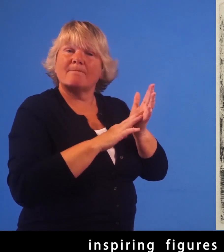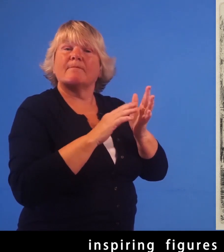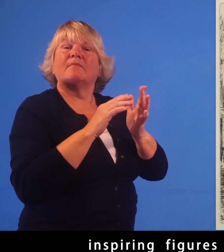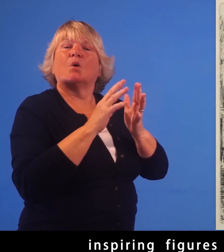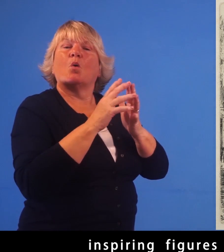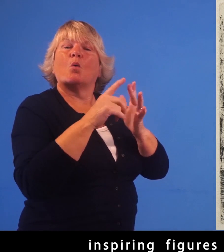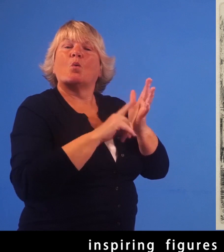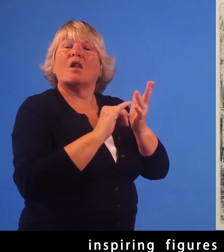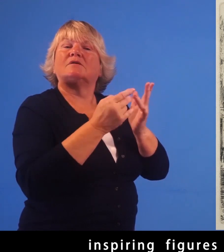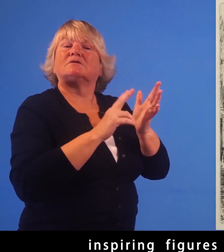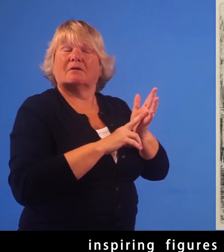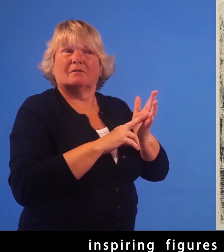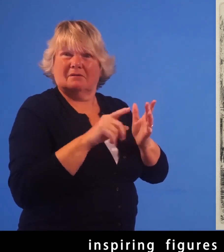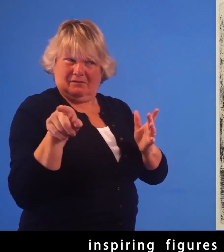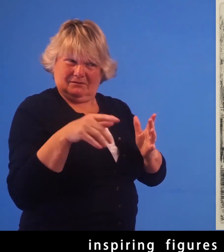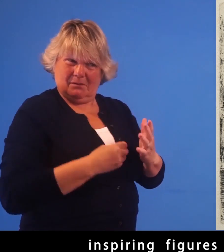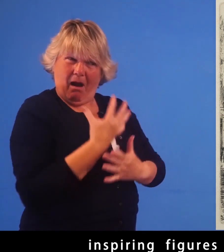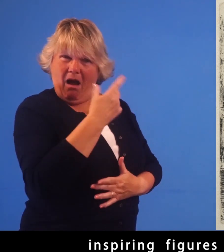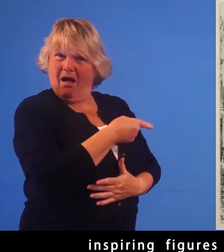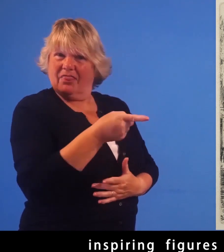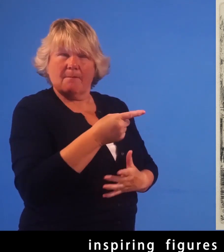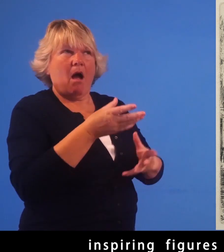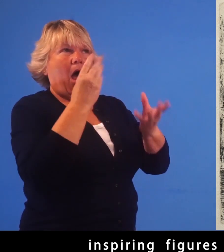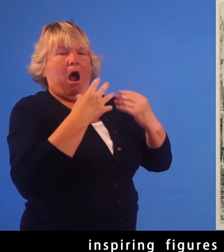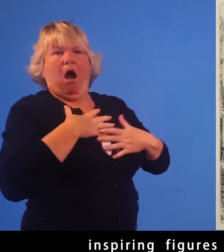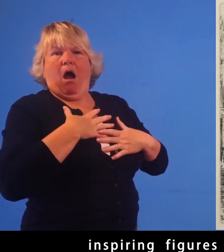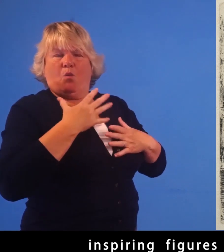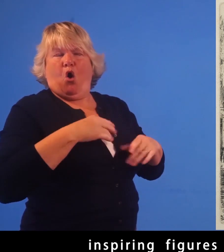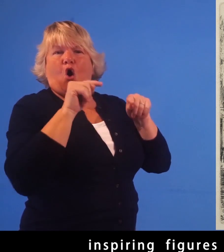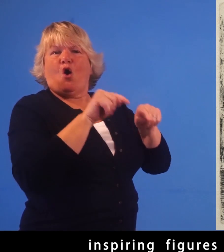William Wilson.